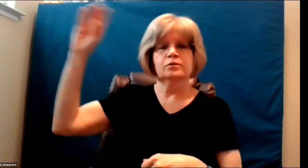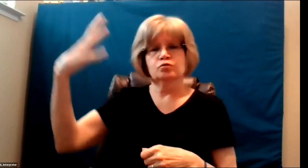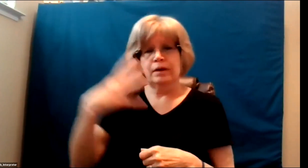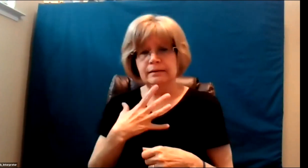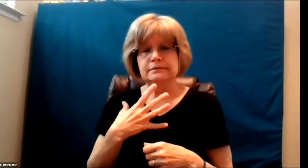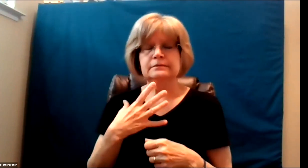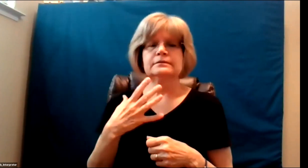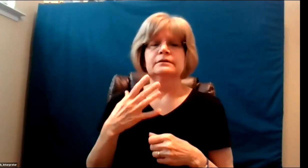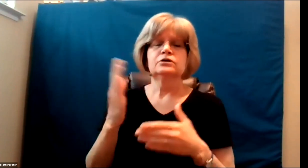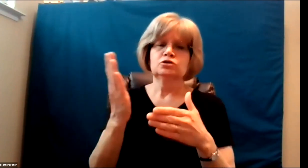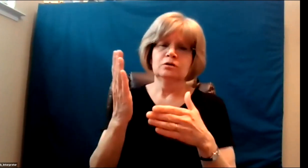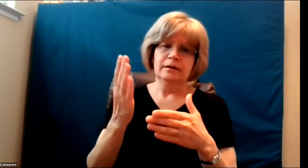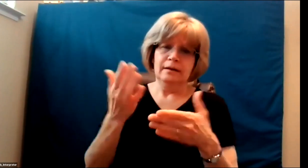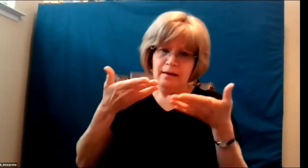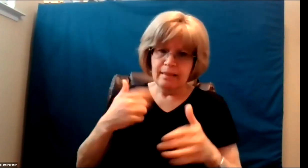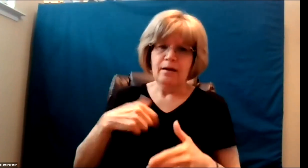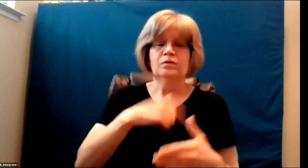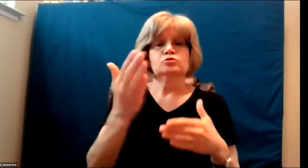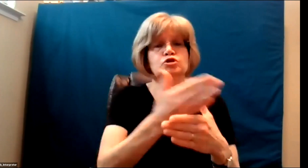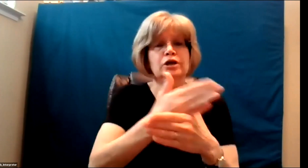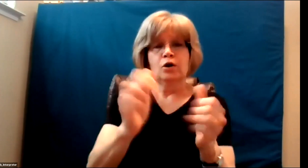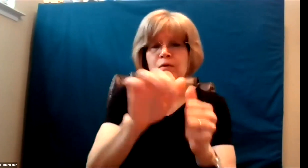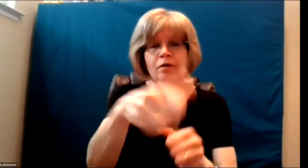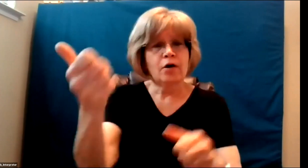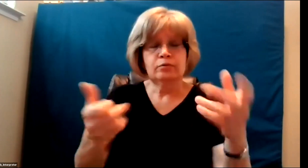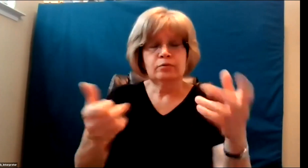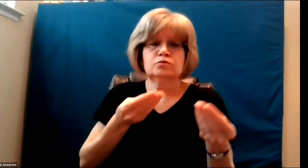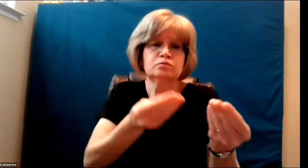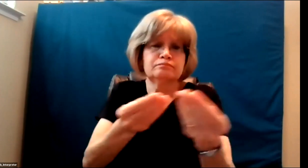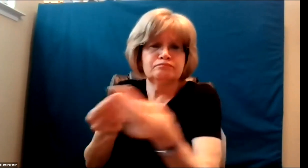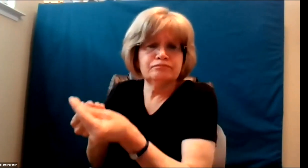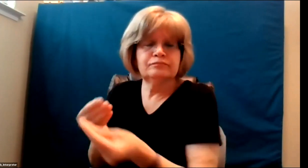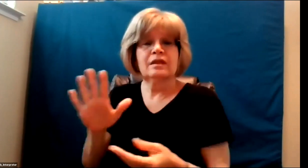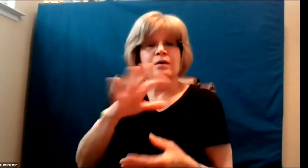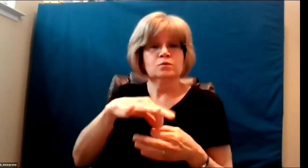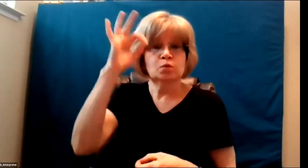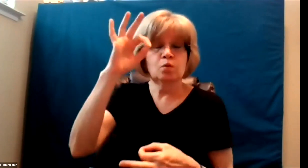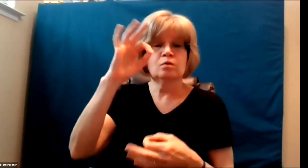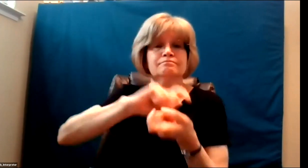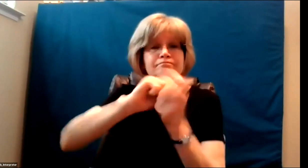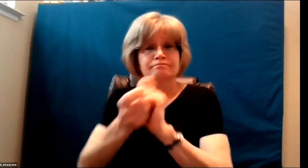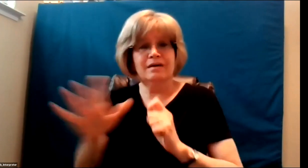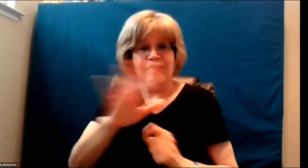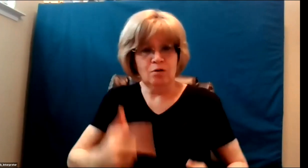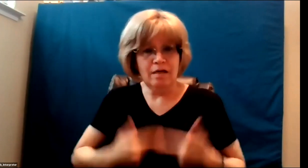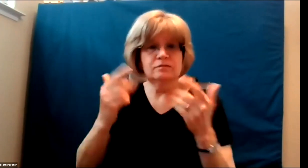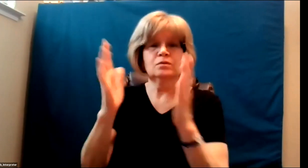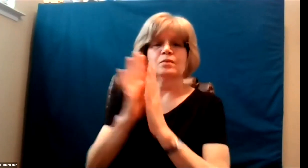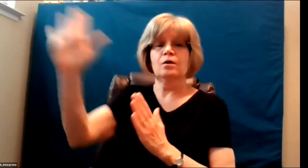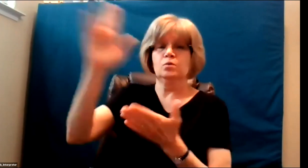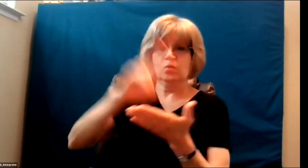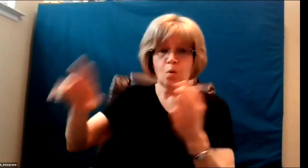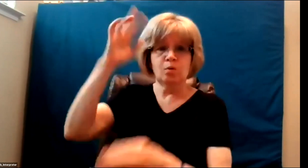gifts that we share with others this week to nourish their souls and to transform their lives. We pray this in your holy